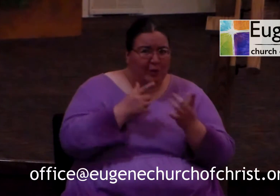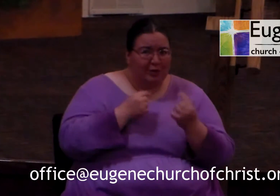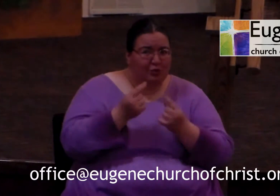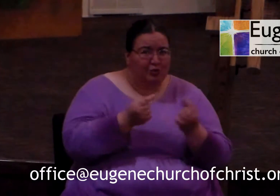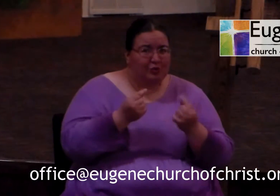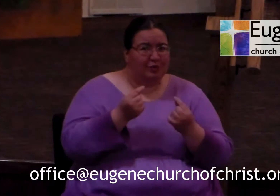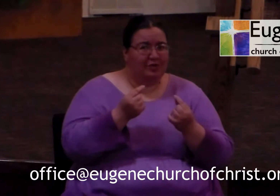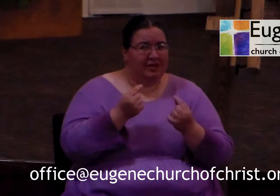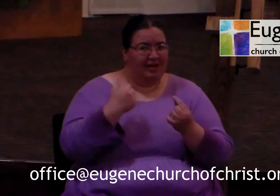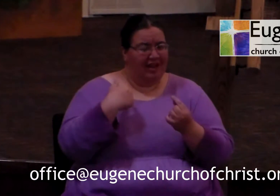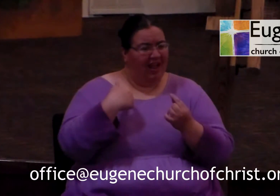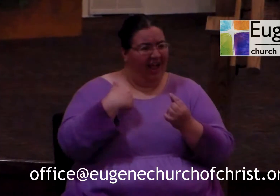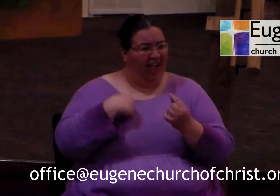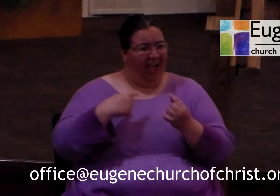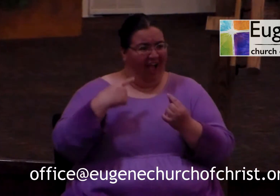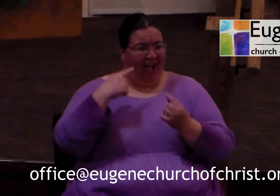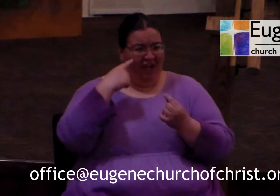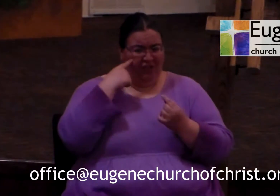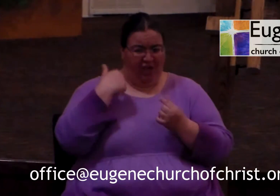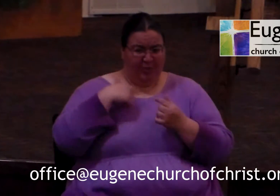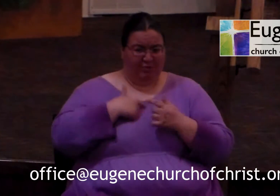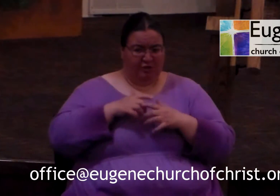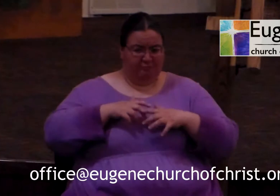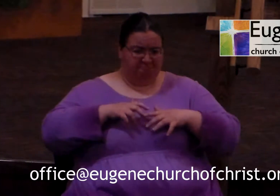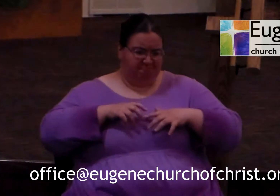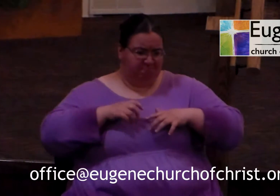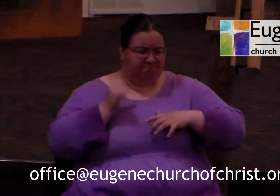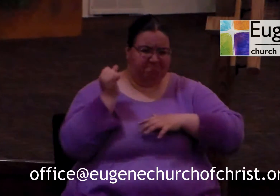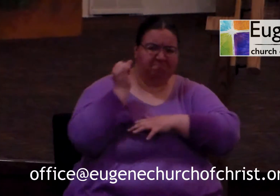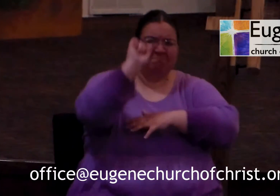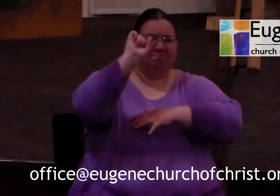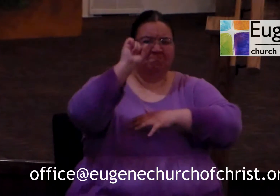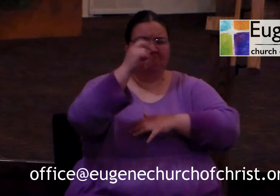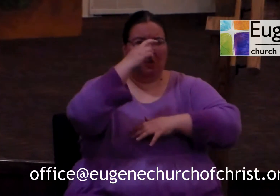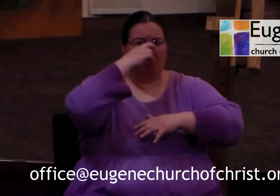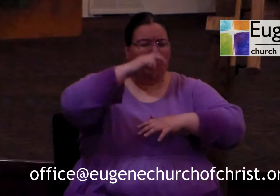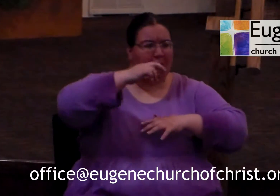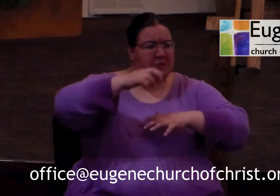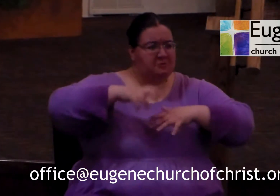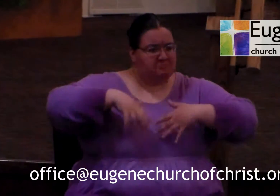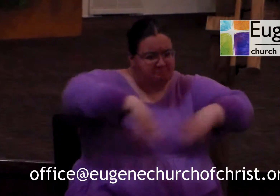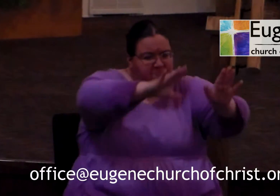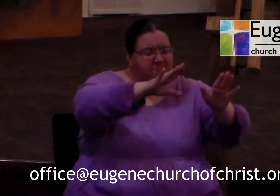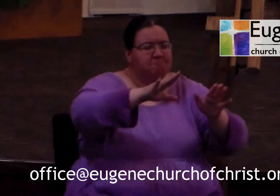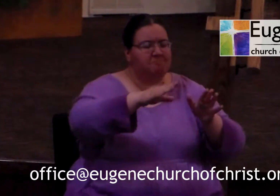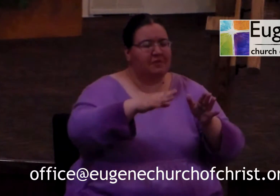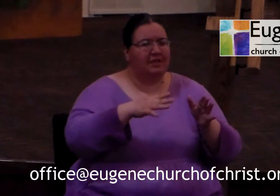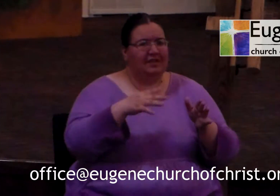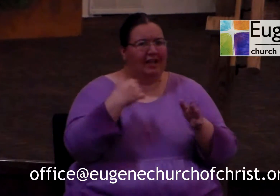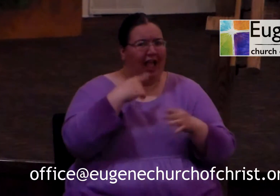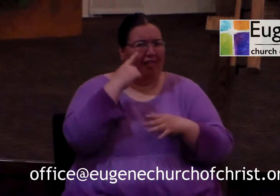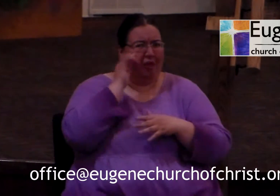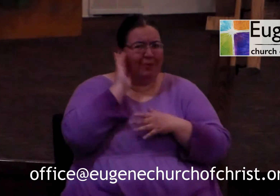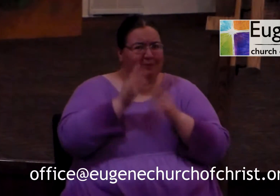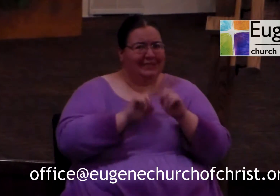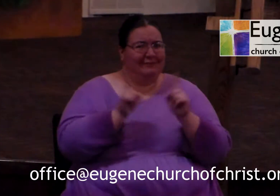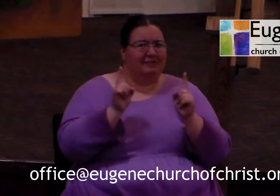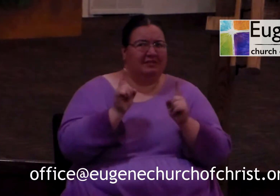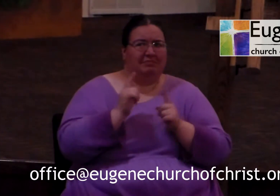to do some kind of earthly kingdom. I thought we were going to overthrow the Romans. I thought this was going to be very different than it was, and yet we go out and he does things that I can't